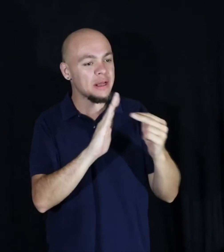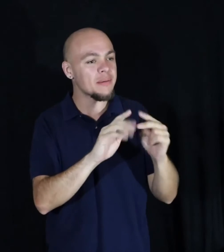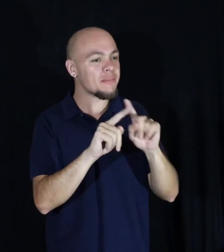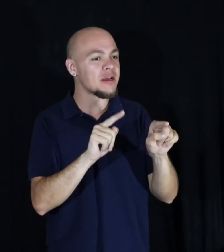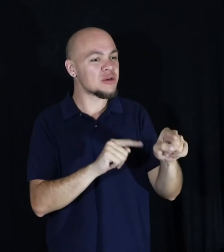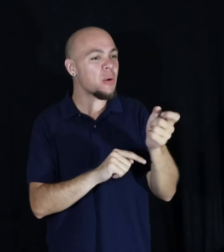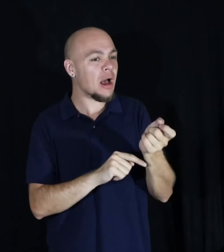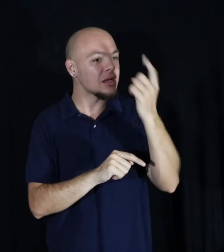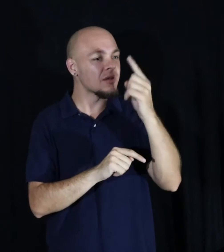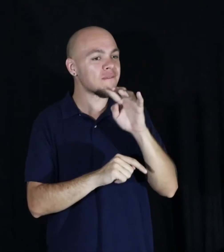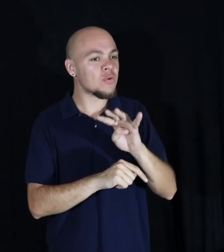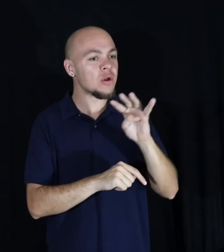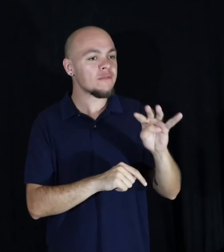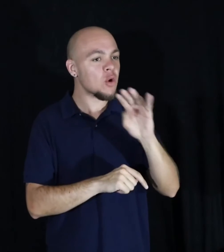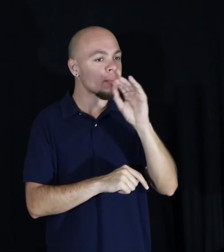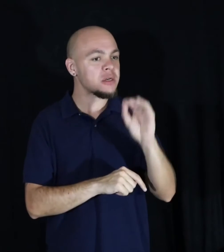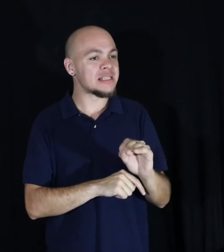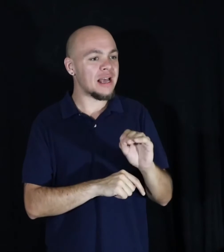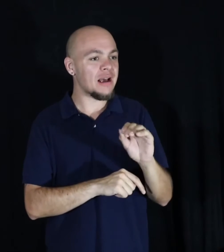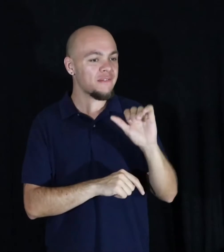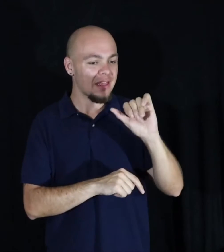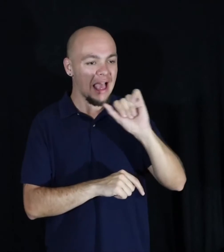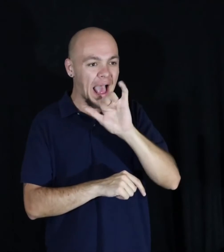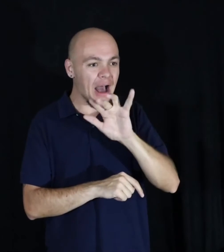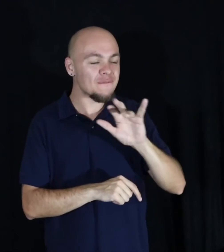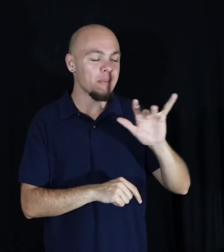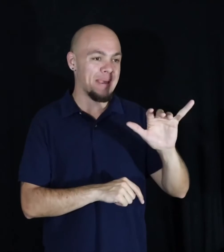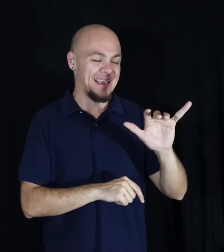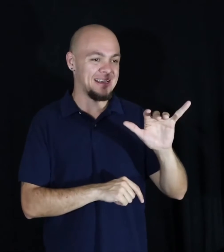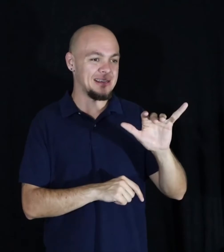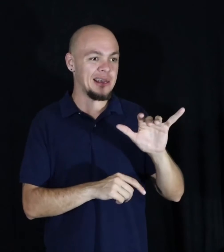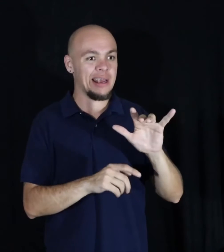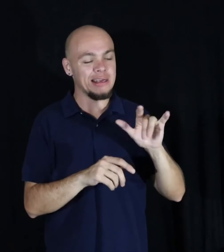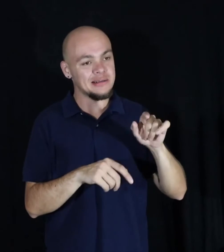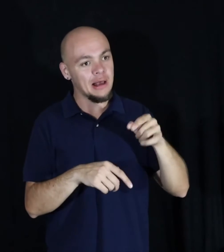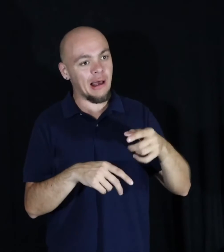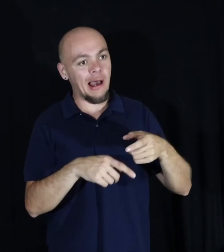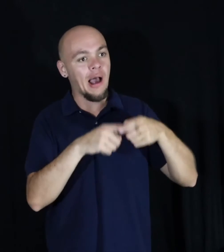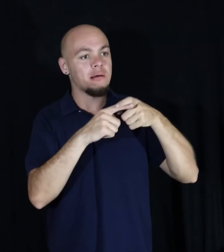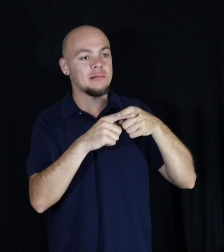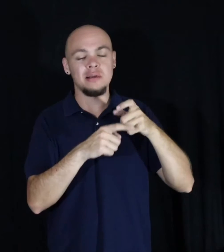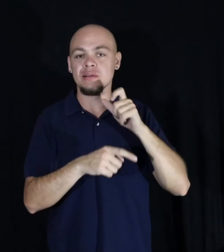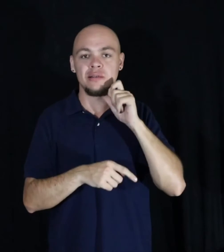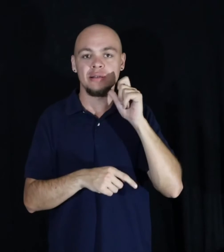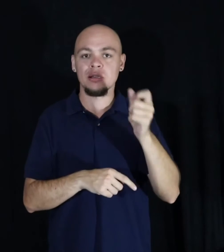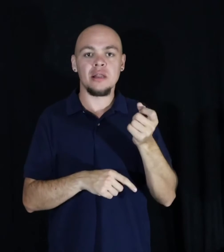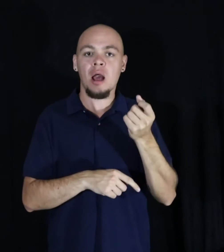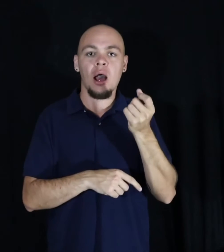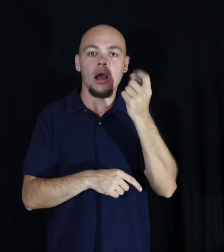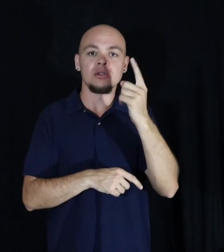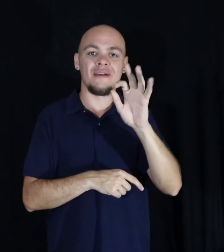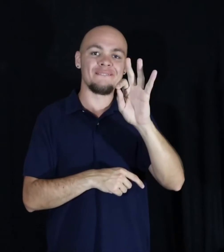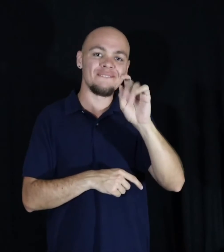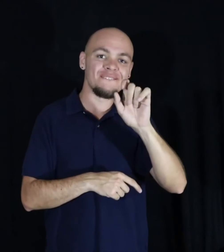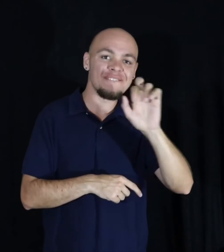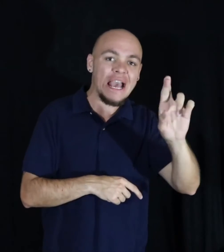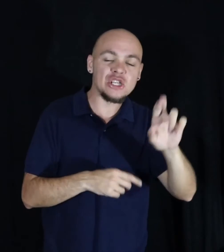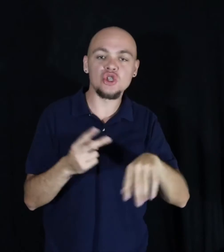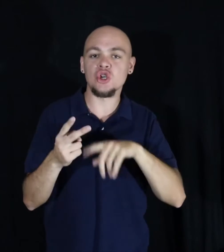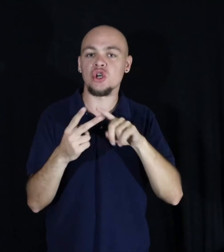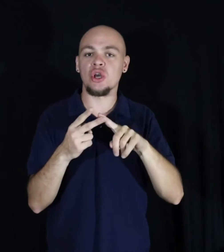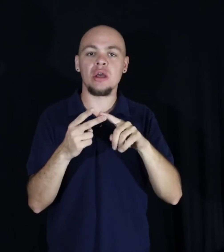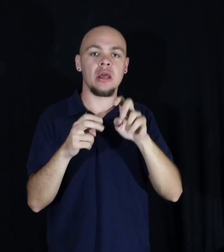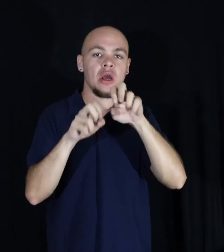knowing 44% of the alphabet. It's holding you back. She couldn't factor or solve equations, and she had